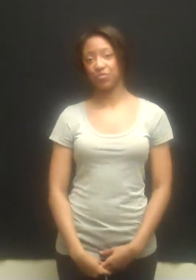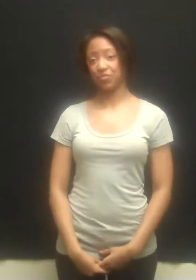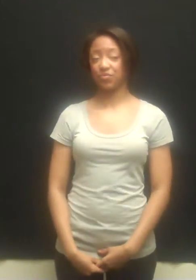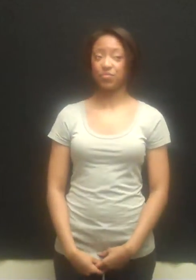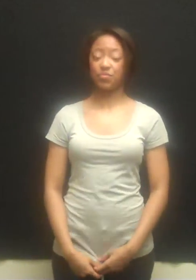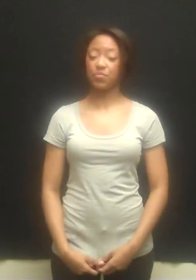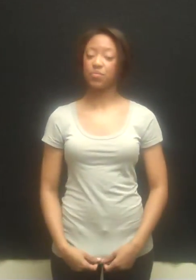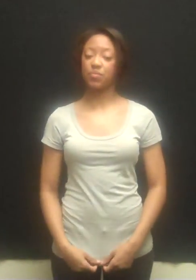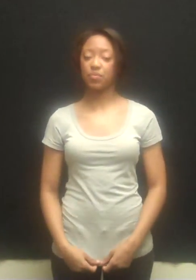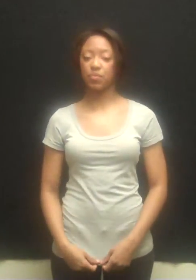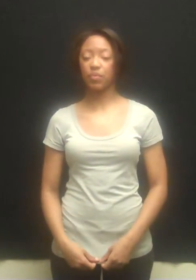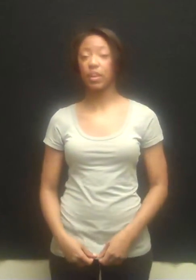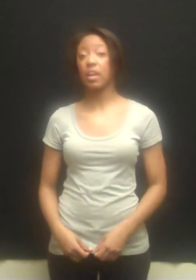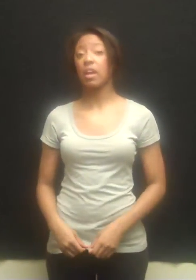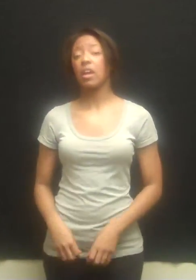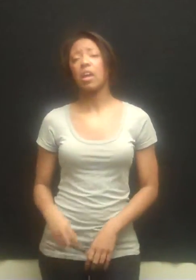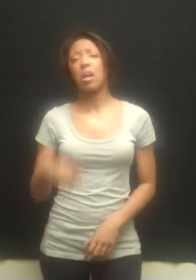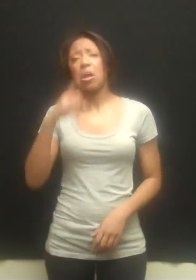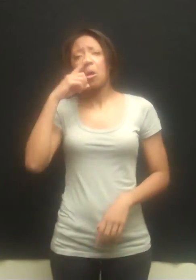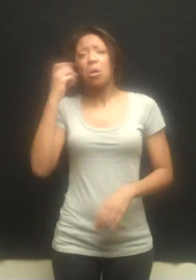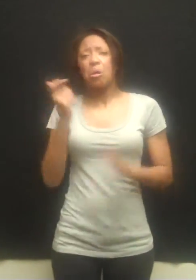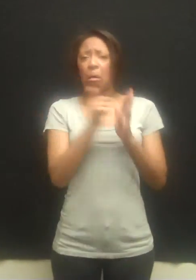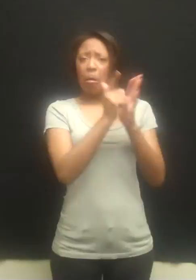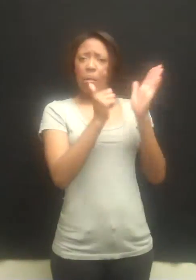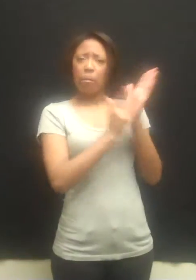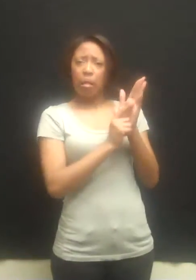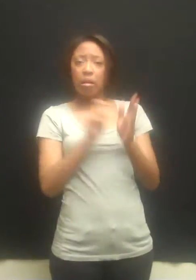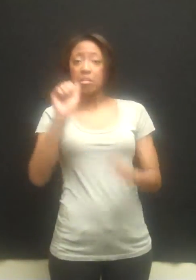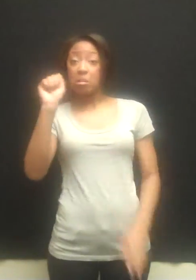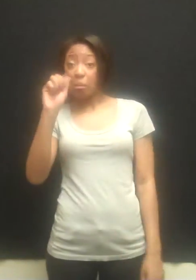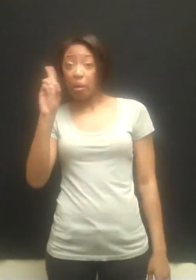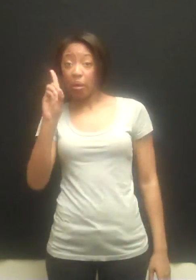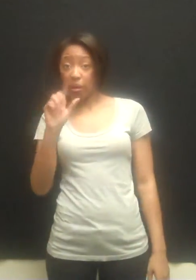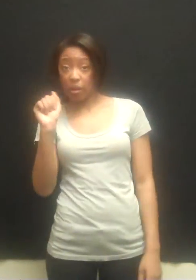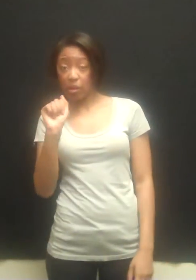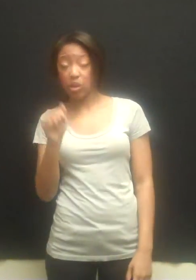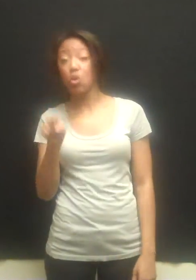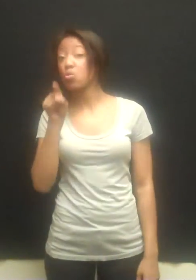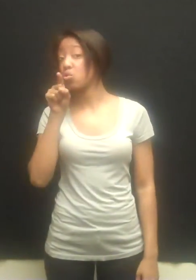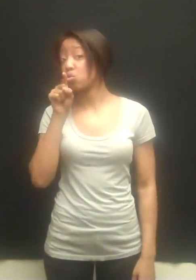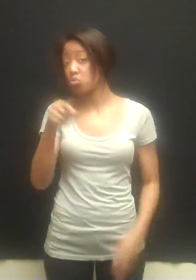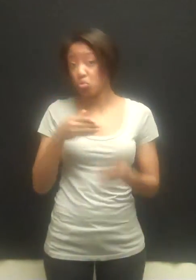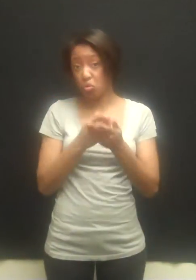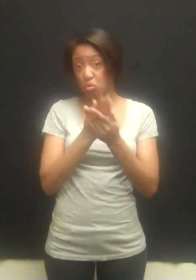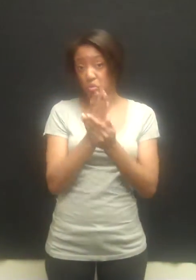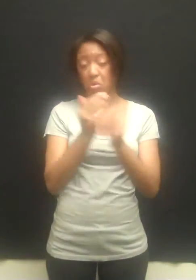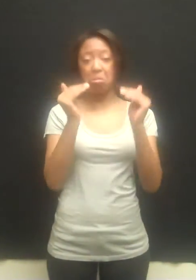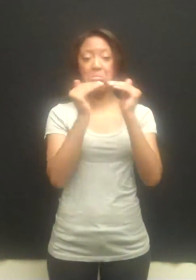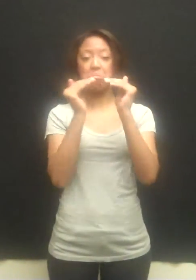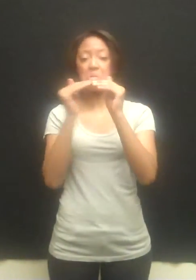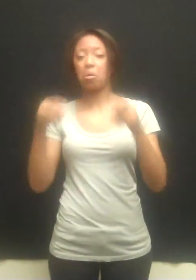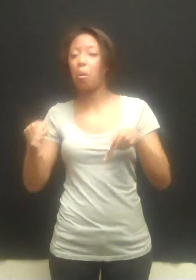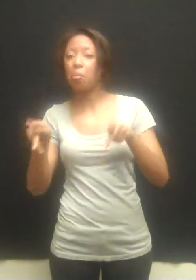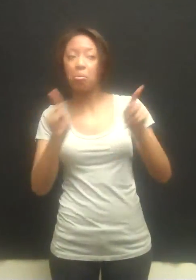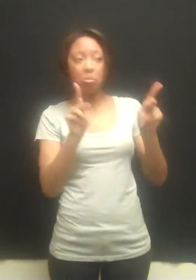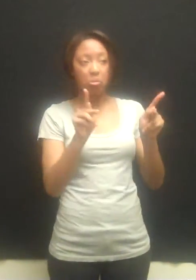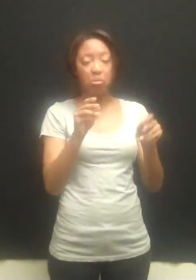Because of laws like the Americans with Disabilities Act, you have the right to equal opportunities in the workplace.